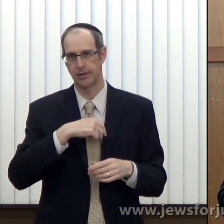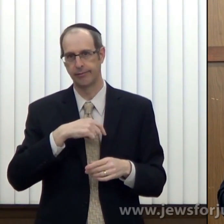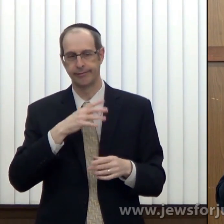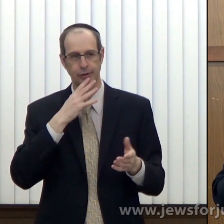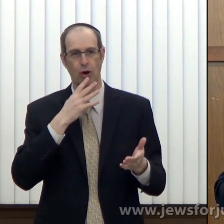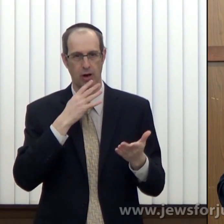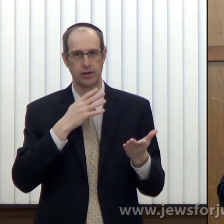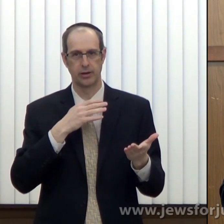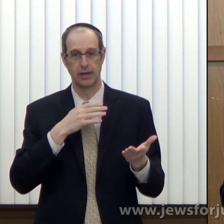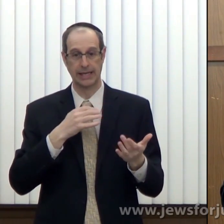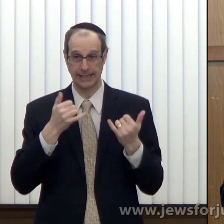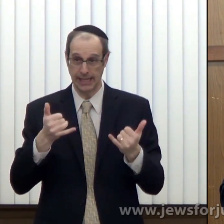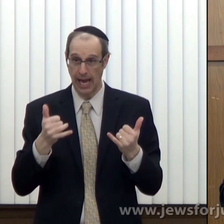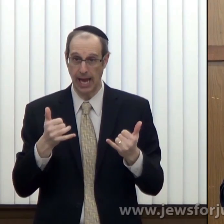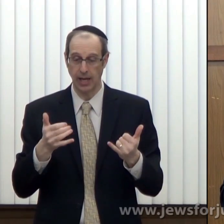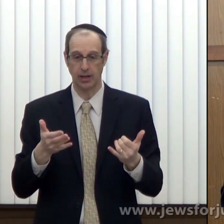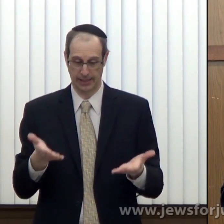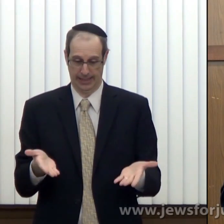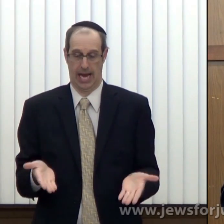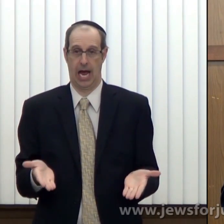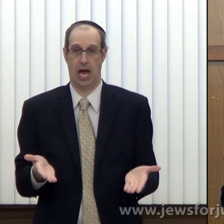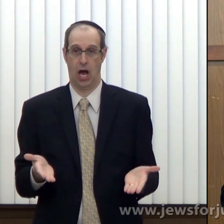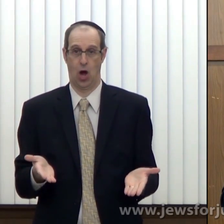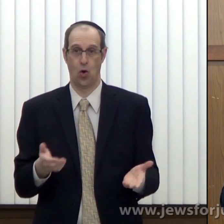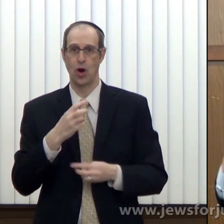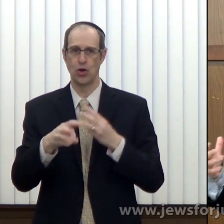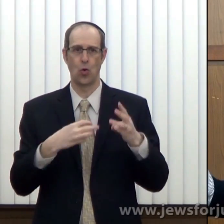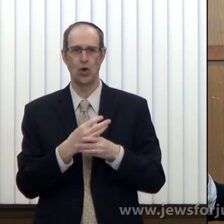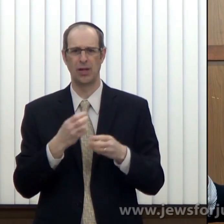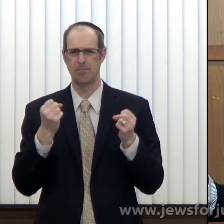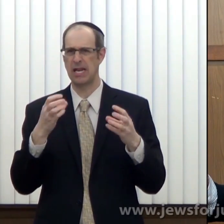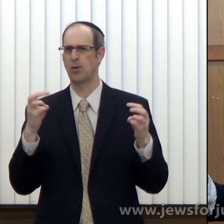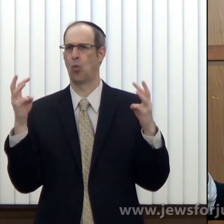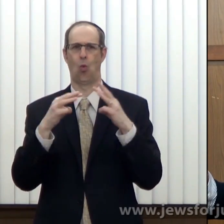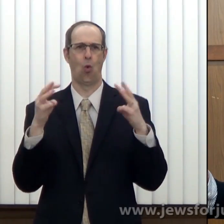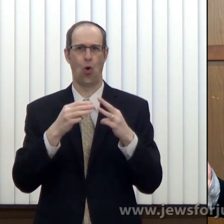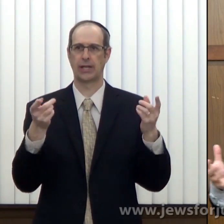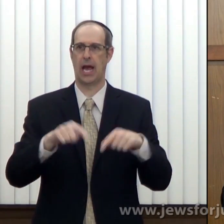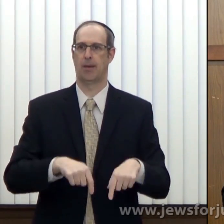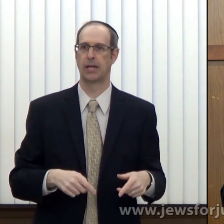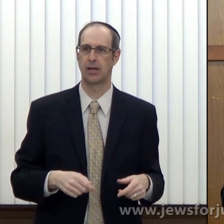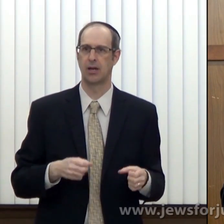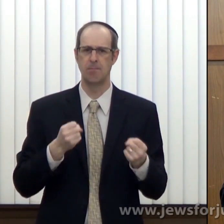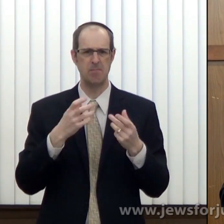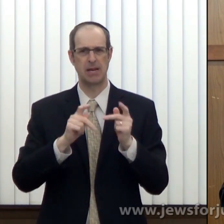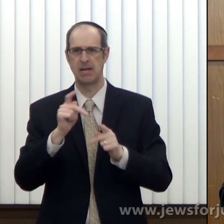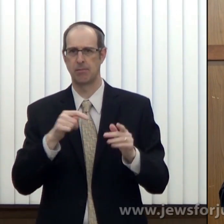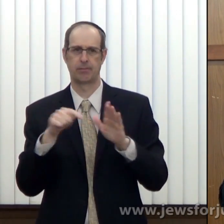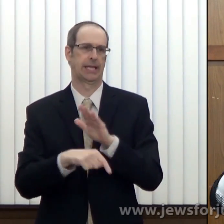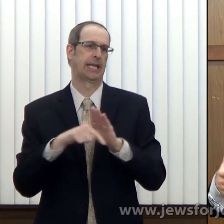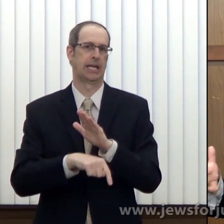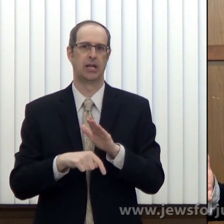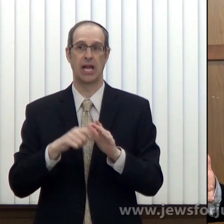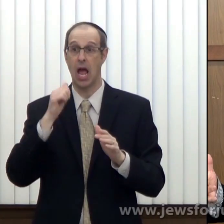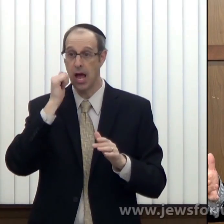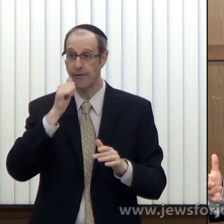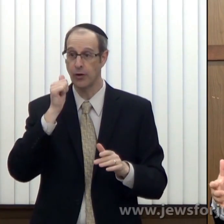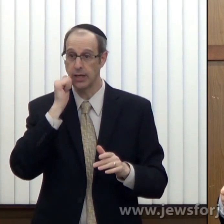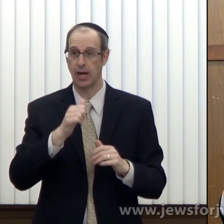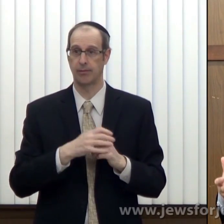today, right now, in a world where there are many wars going on, many people being killed every